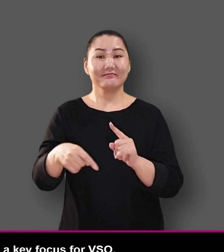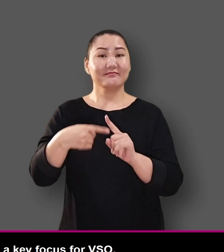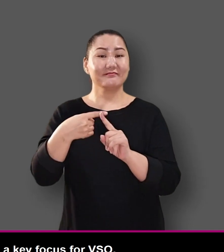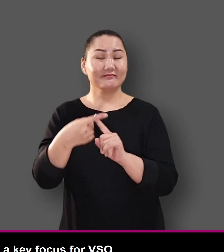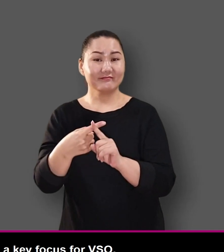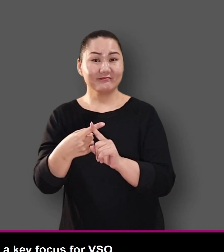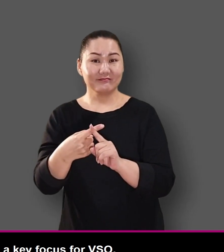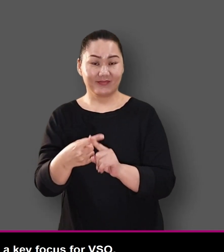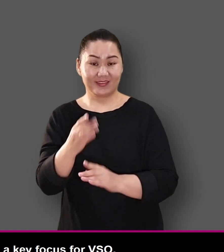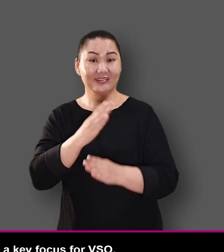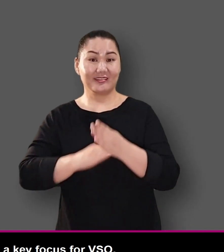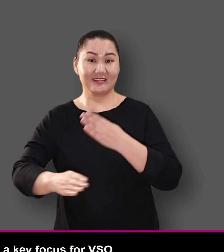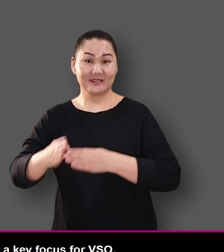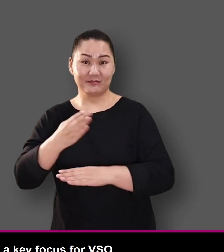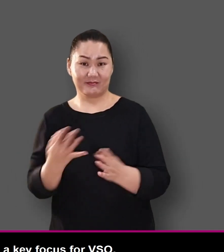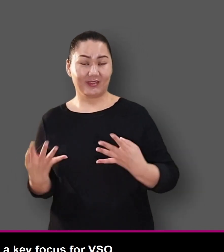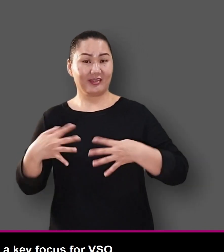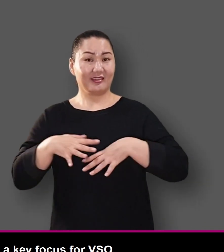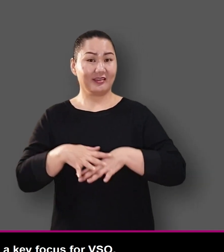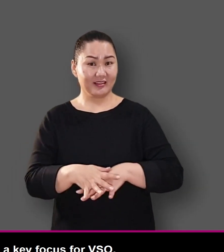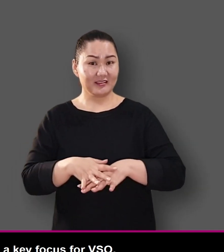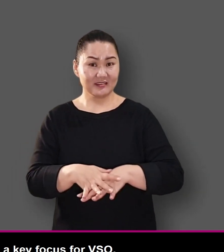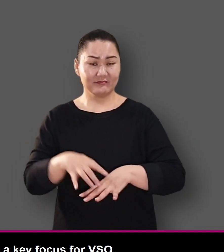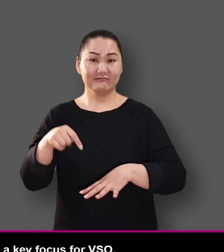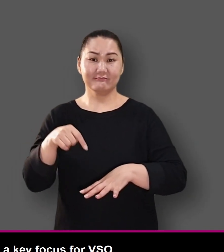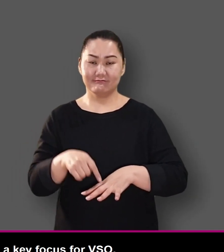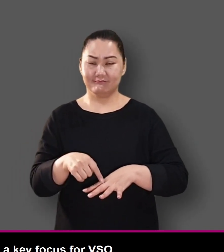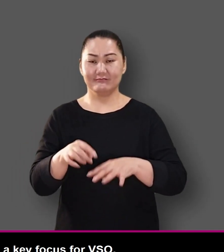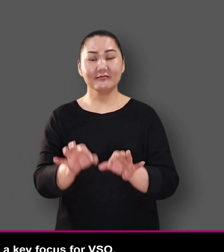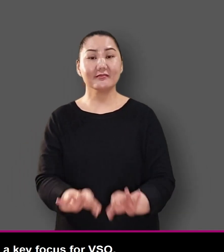and disability is a key focus for VSO.